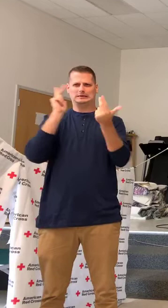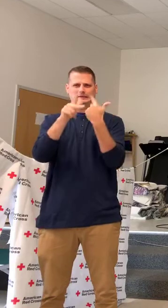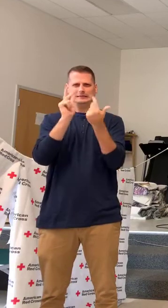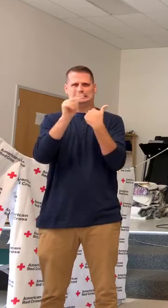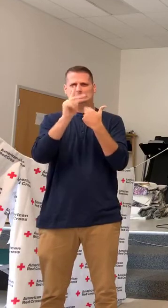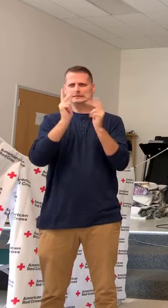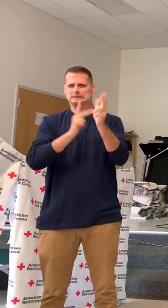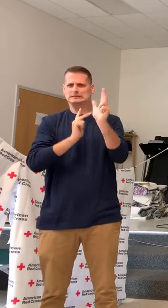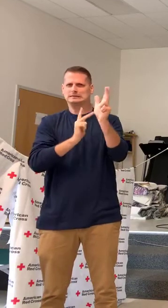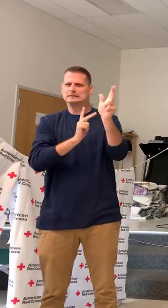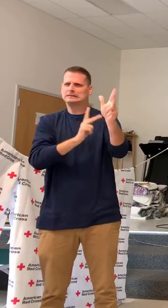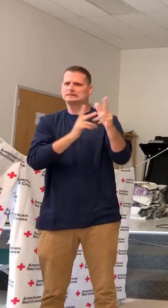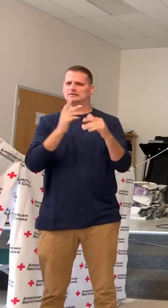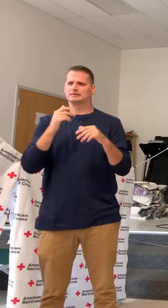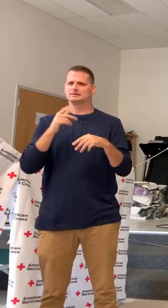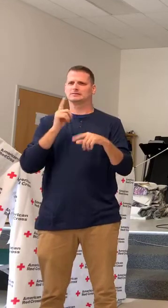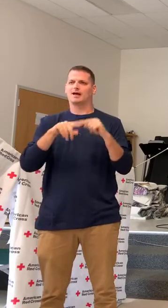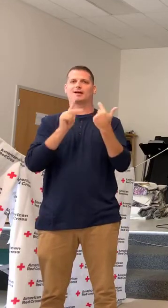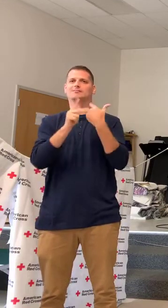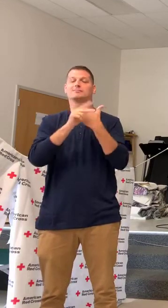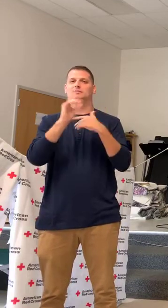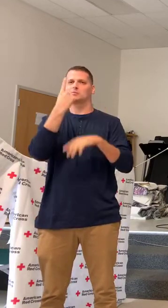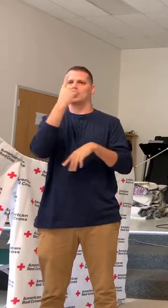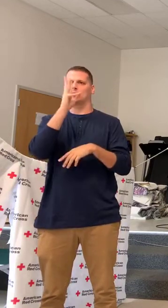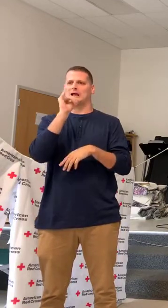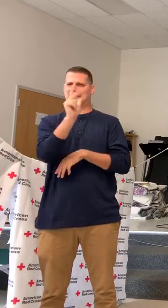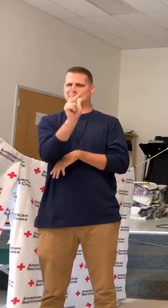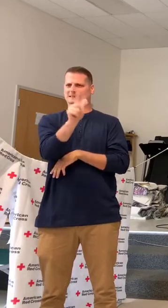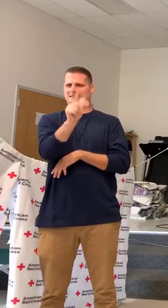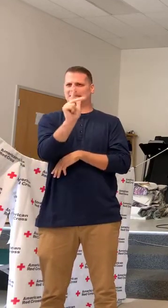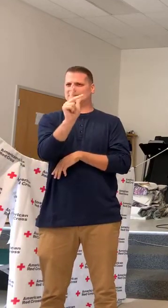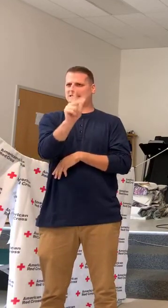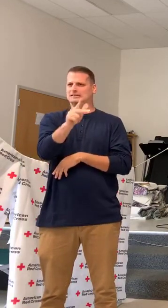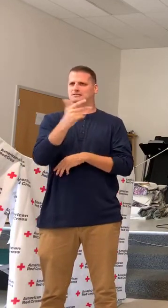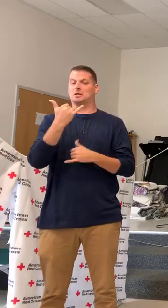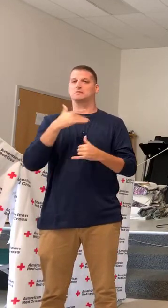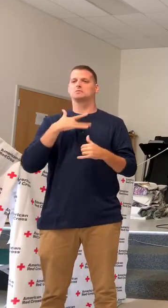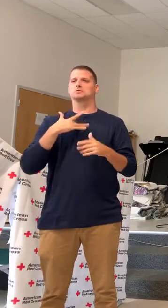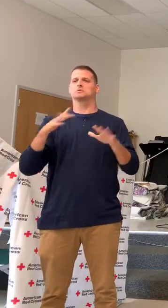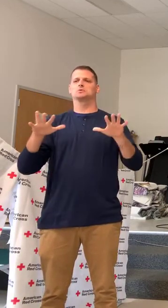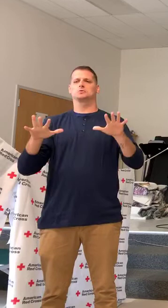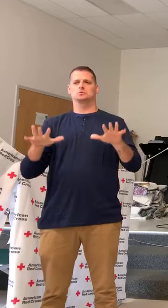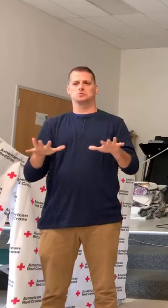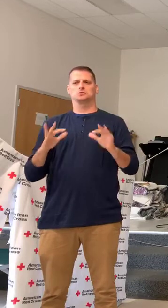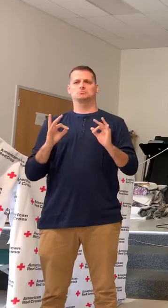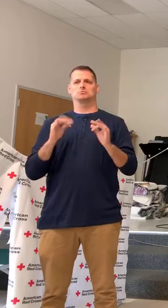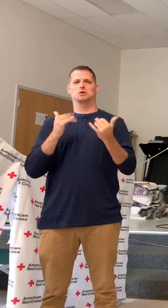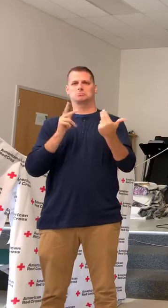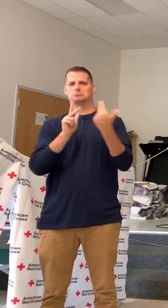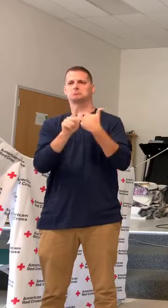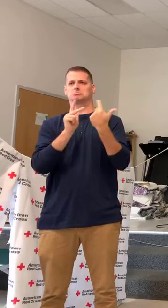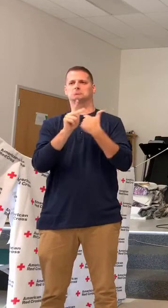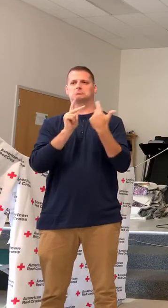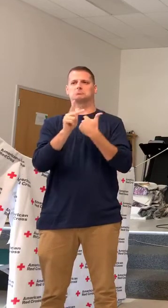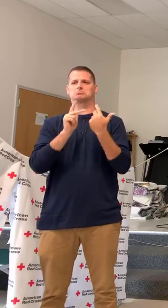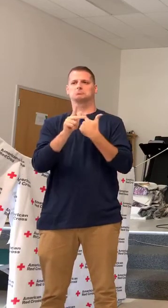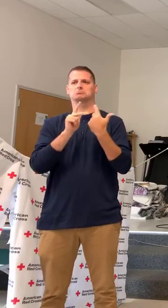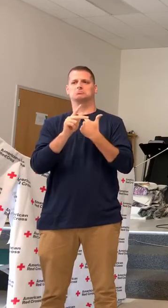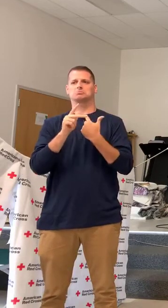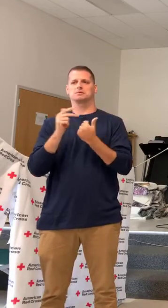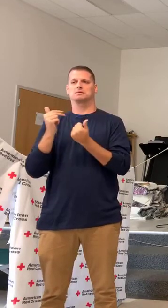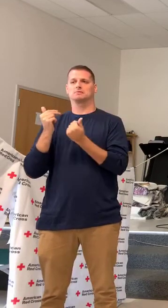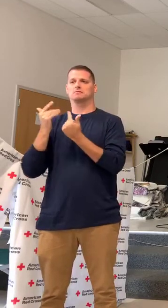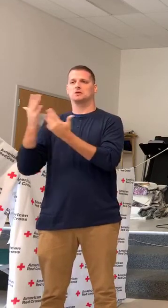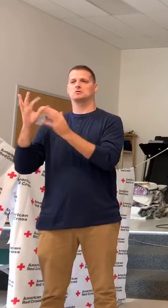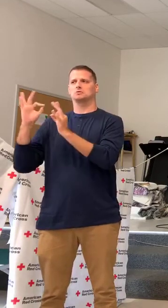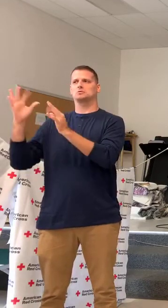diminished. And then, so we feel at a place where that's step one of getting things back to somewhat normal. The message is we still